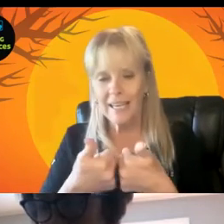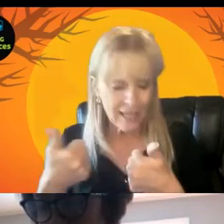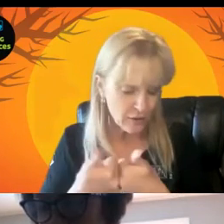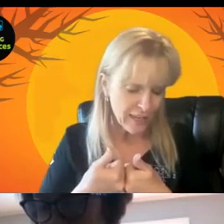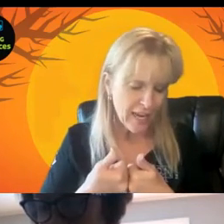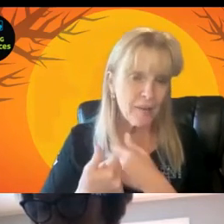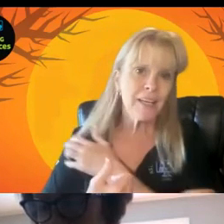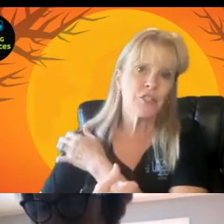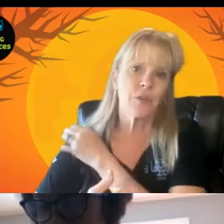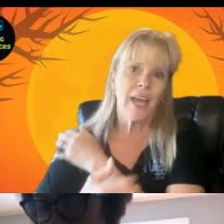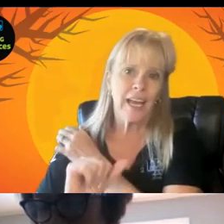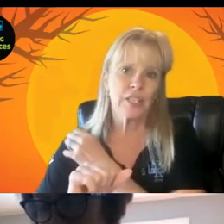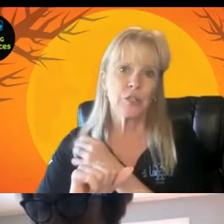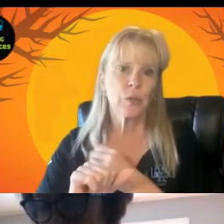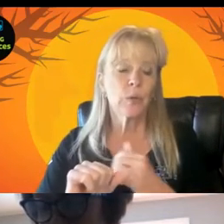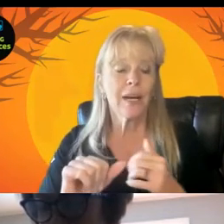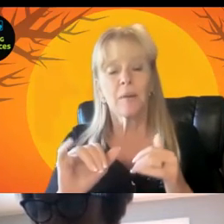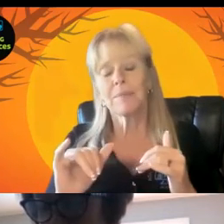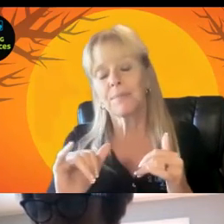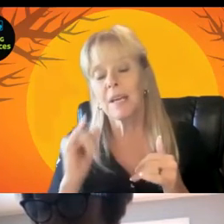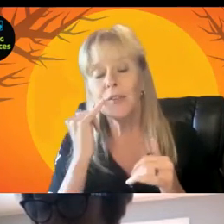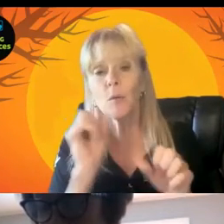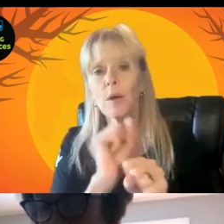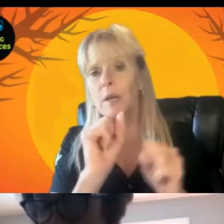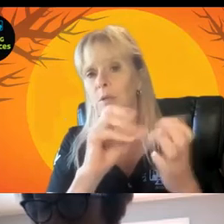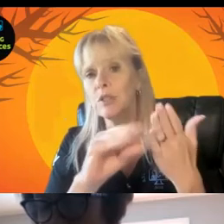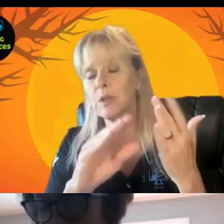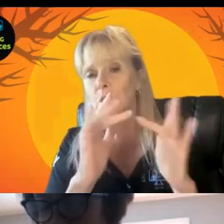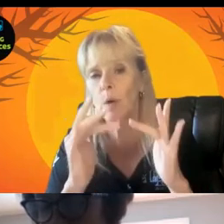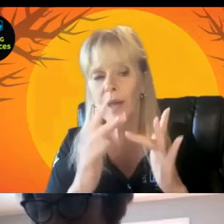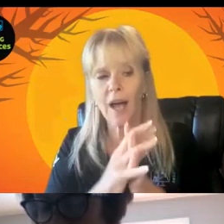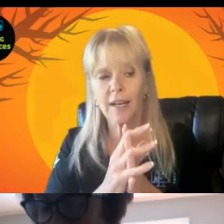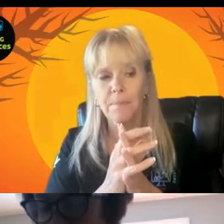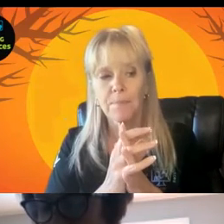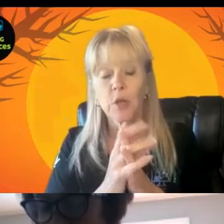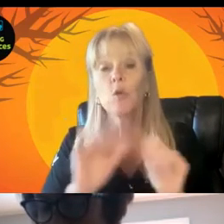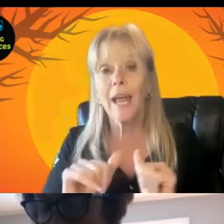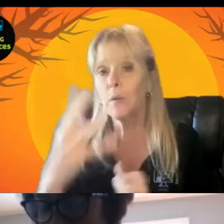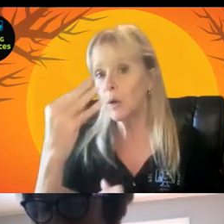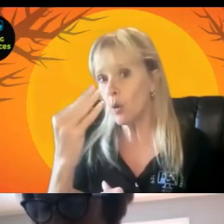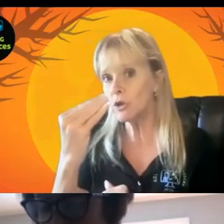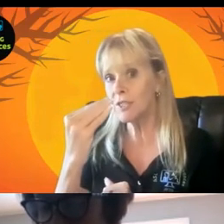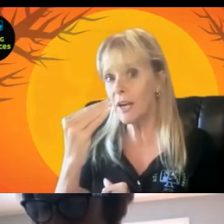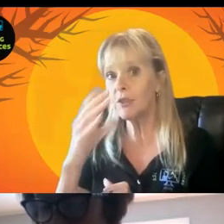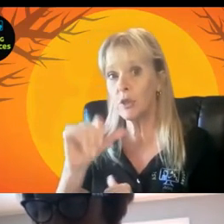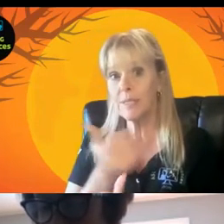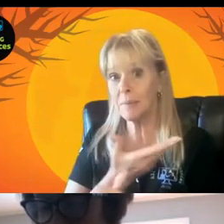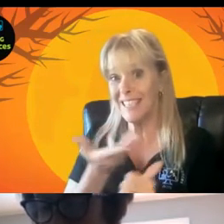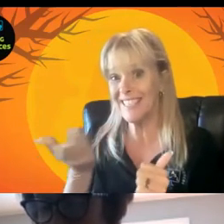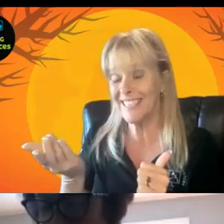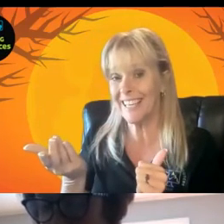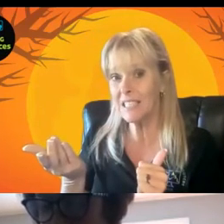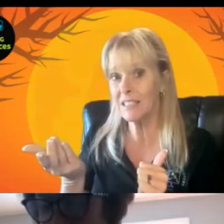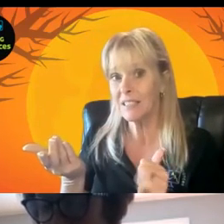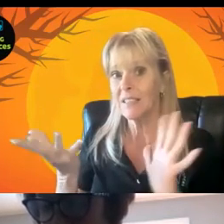going to play another game that you can do. If you're working with students online, you can record yourself doing some